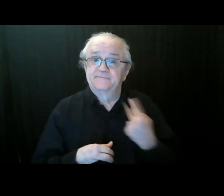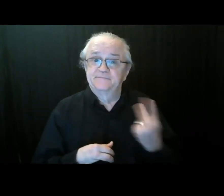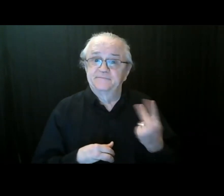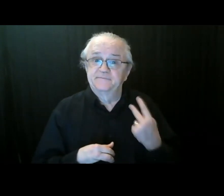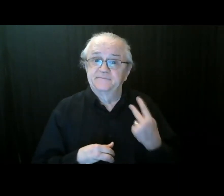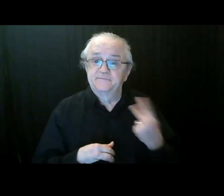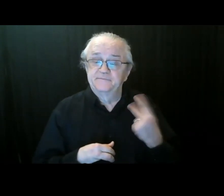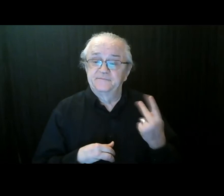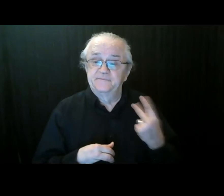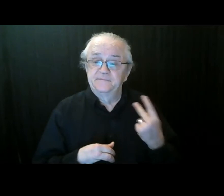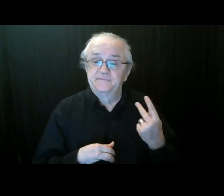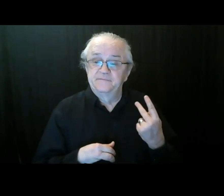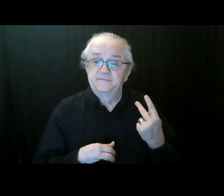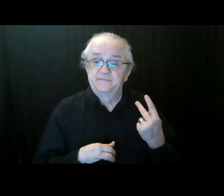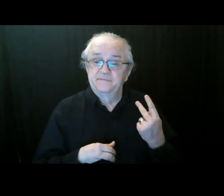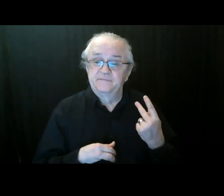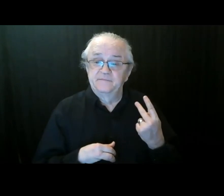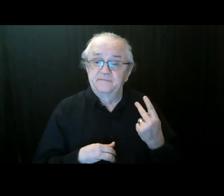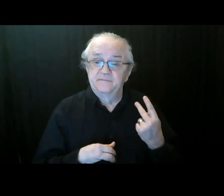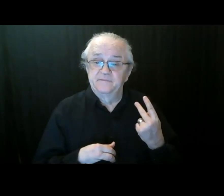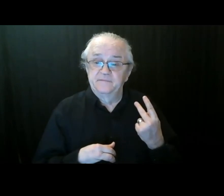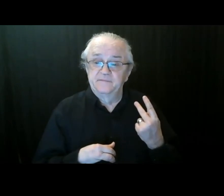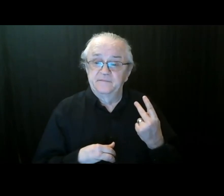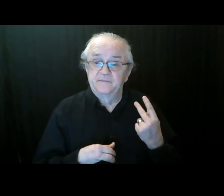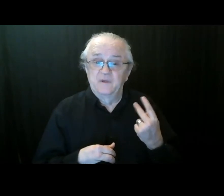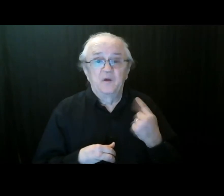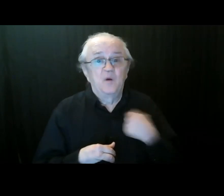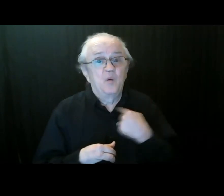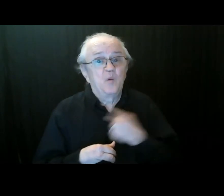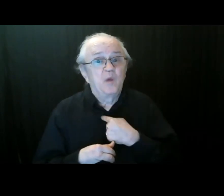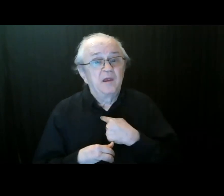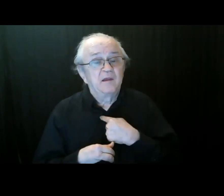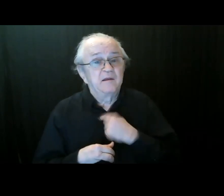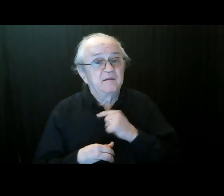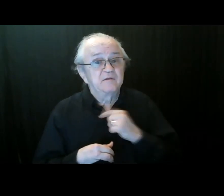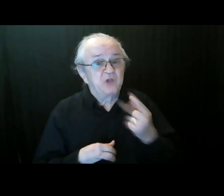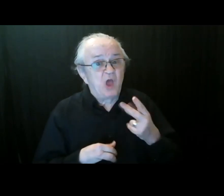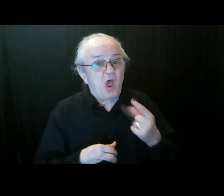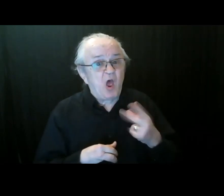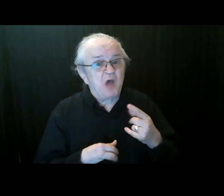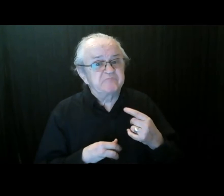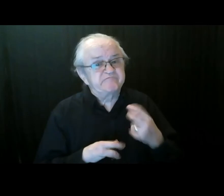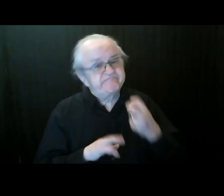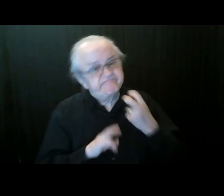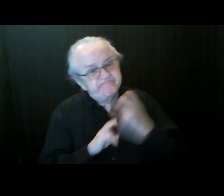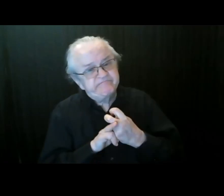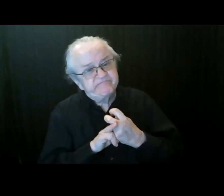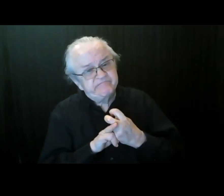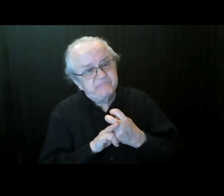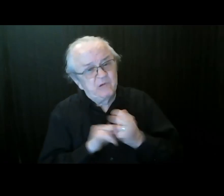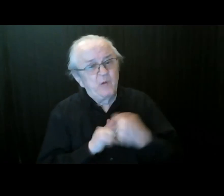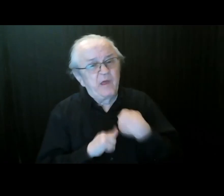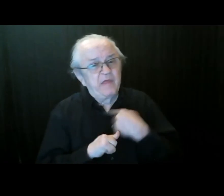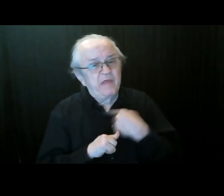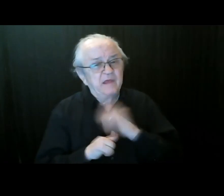Our dog would never abandon us. Why should we abandon our dog? I don't know whether bird people and dog people can be one